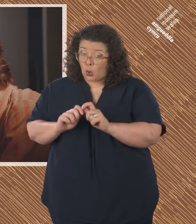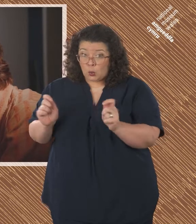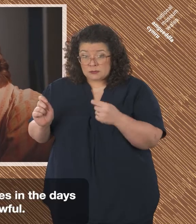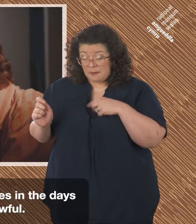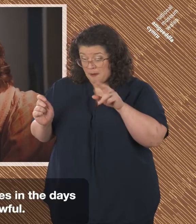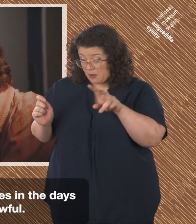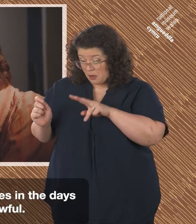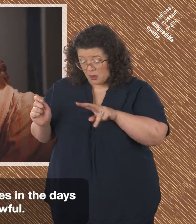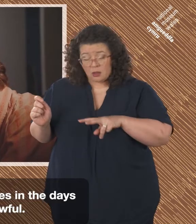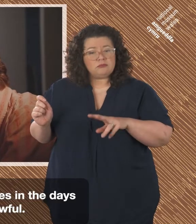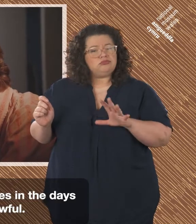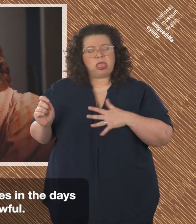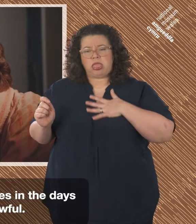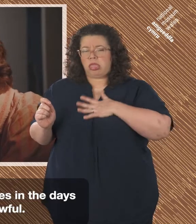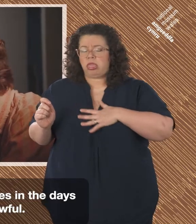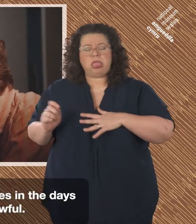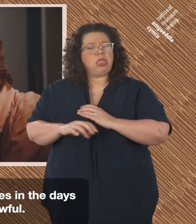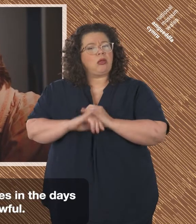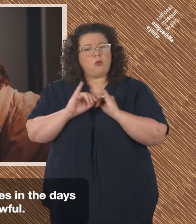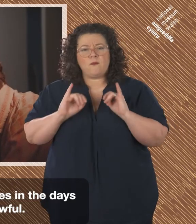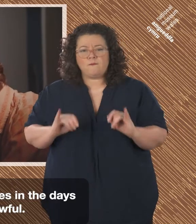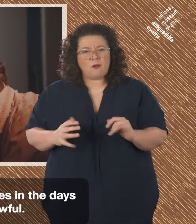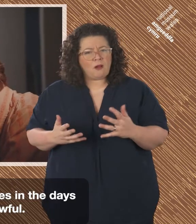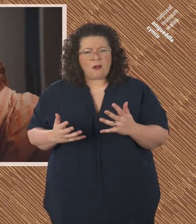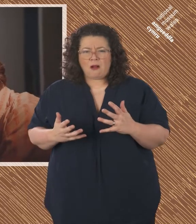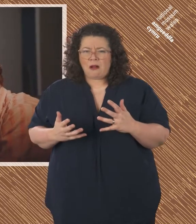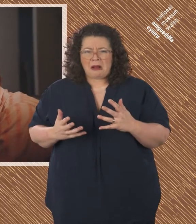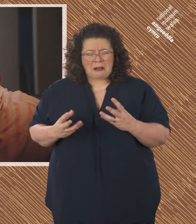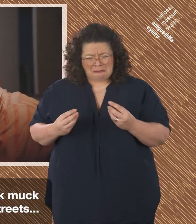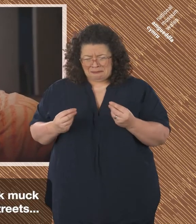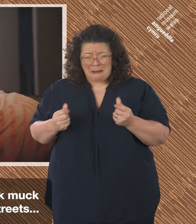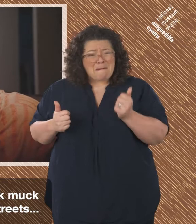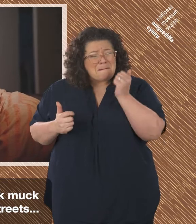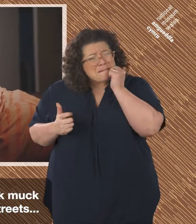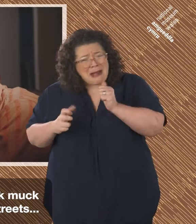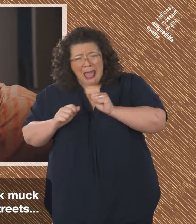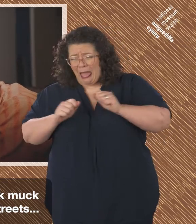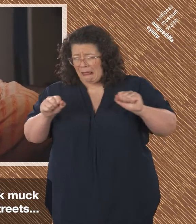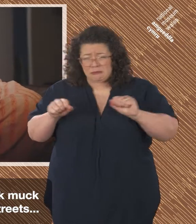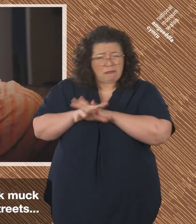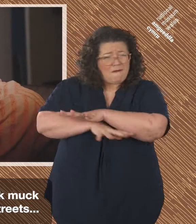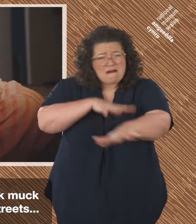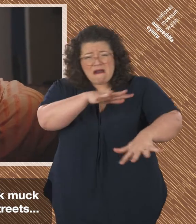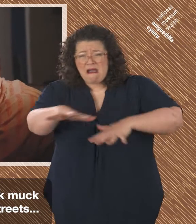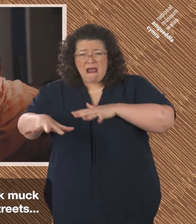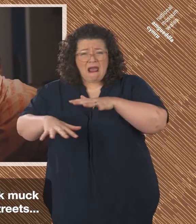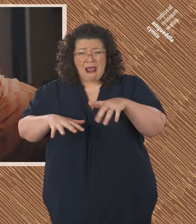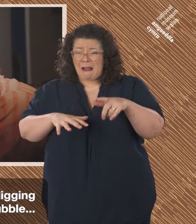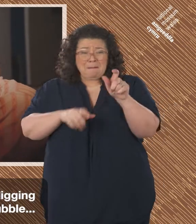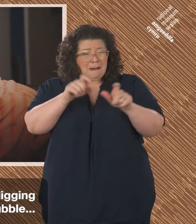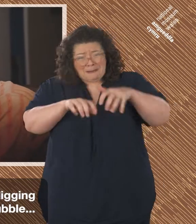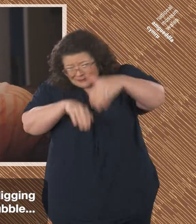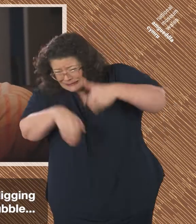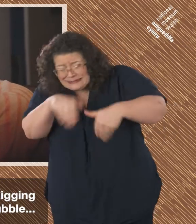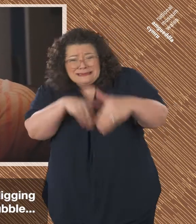The newspaper images in the days after were awful. This dark black muck covering the streets